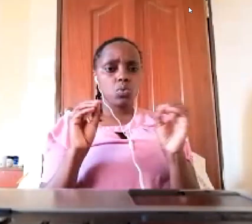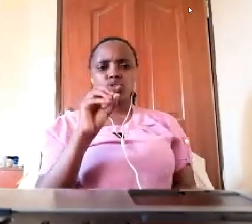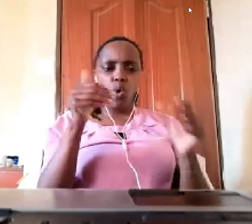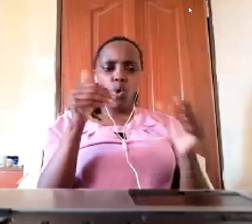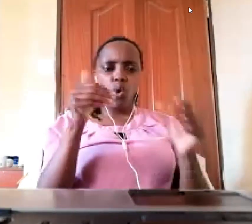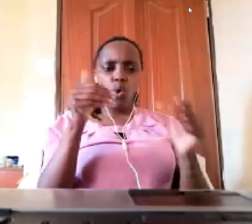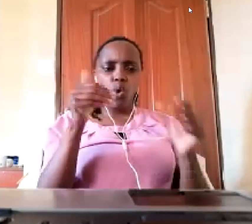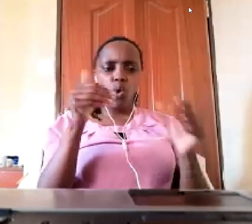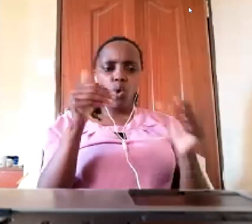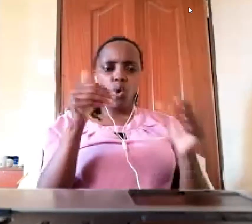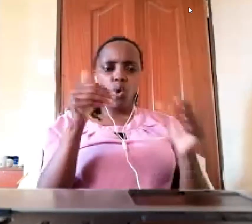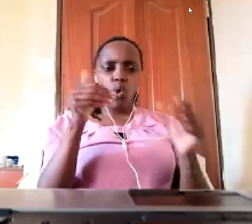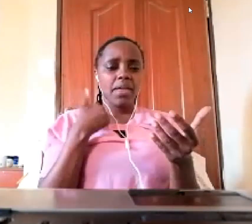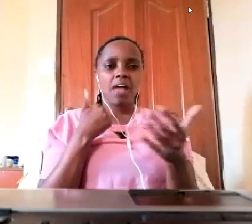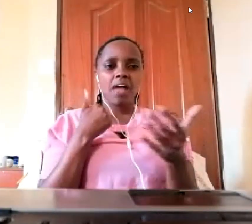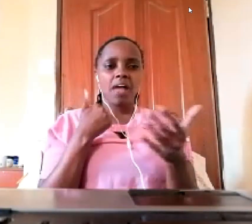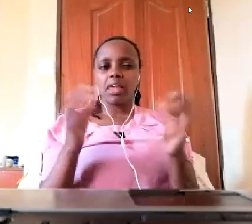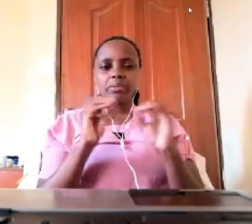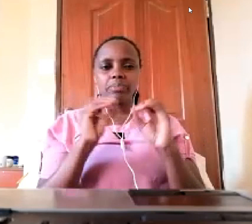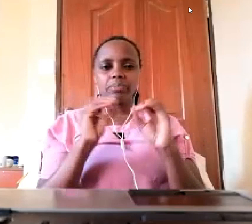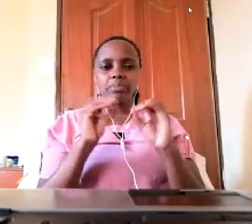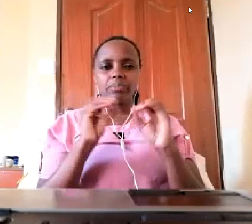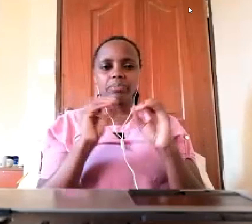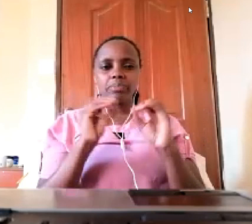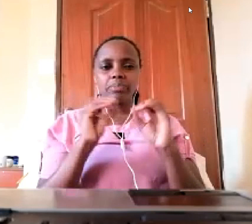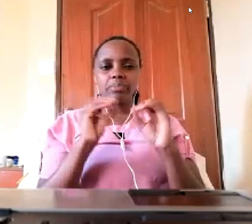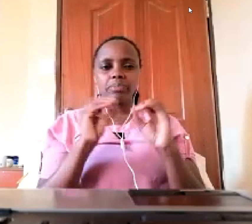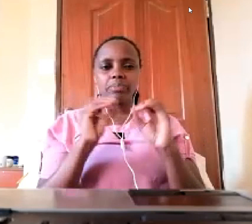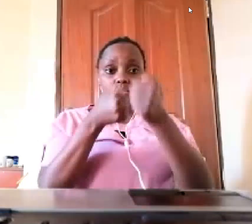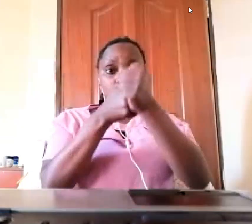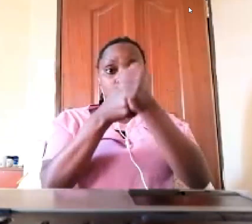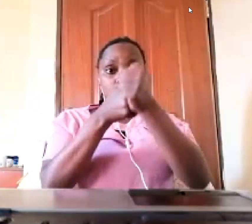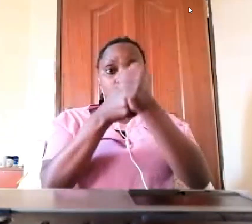or an organization that can finance,